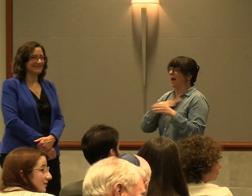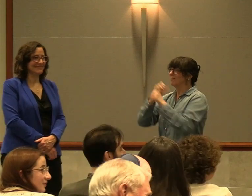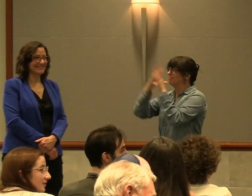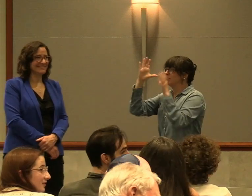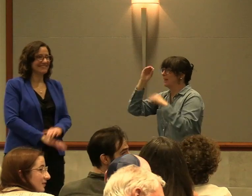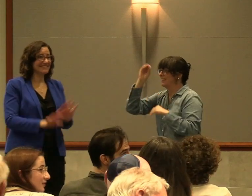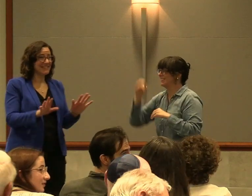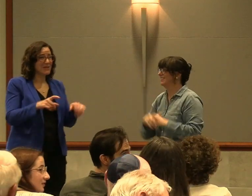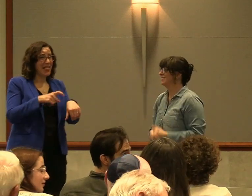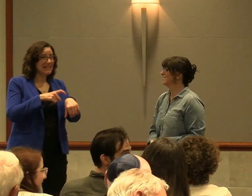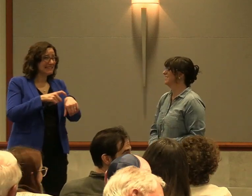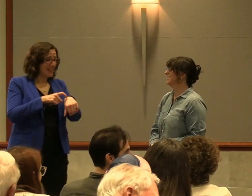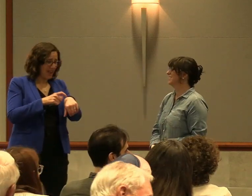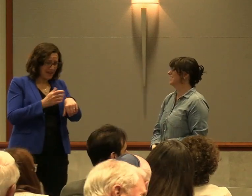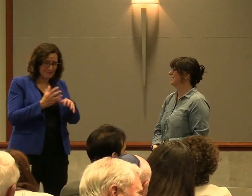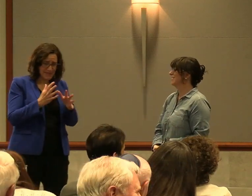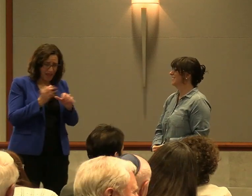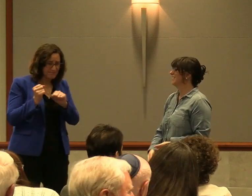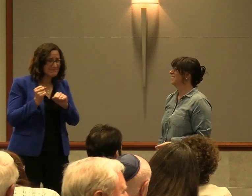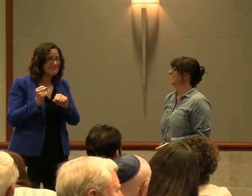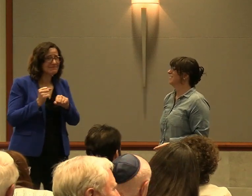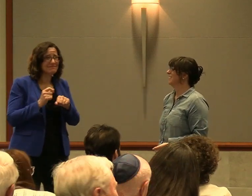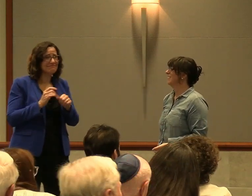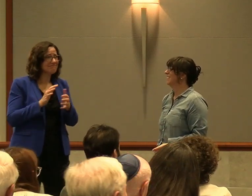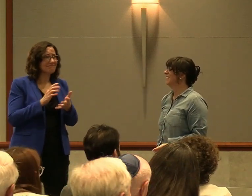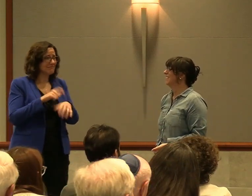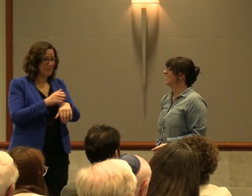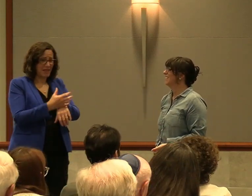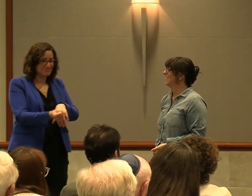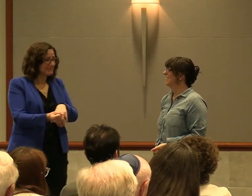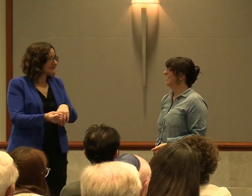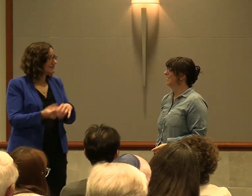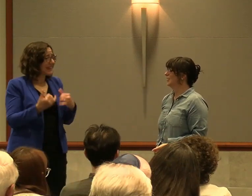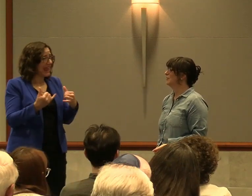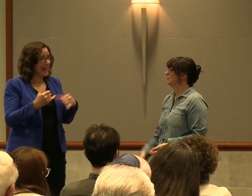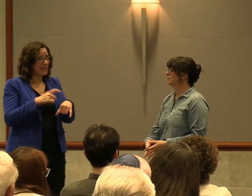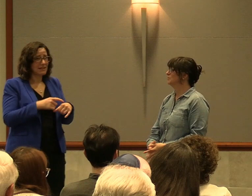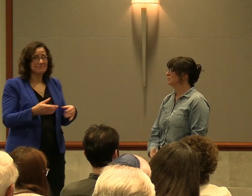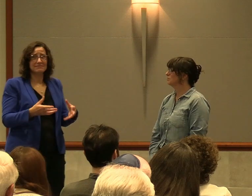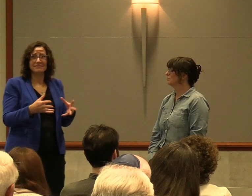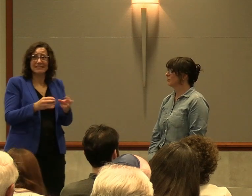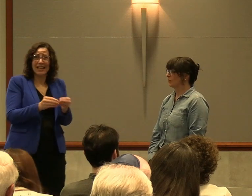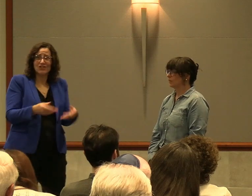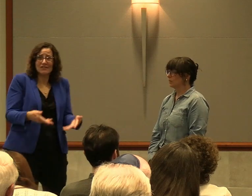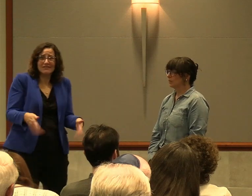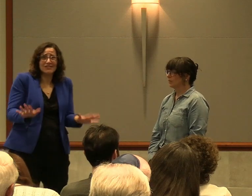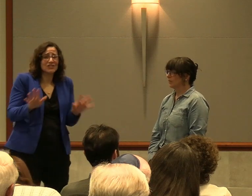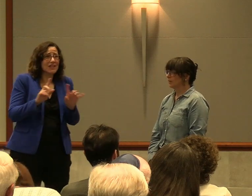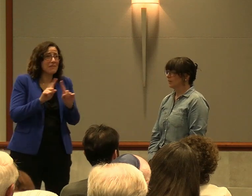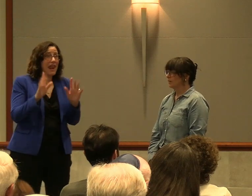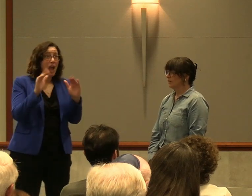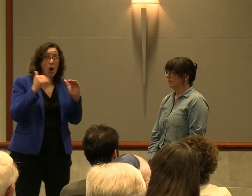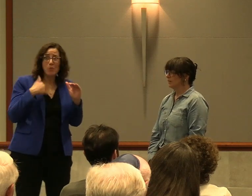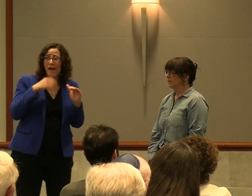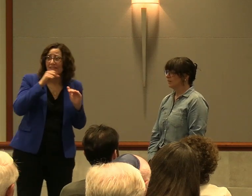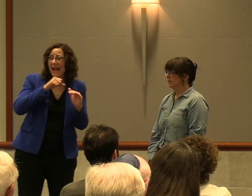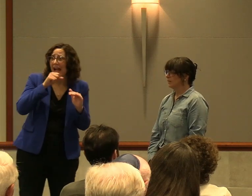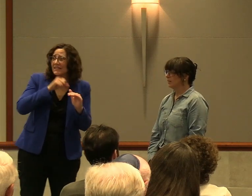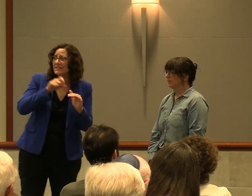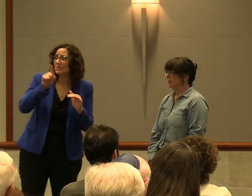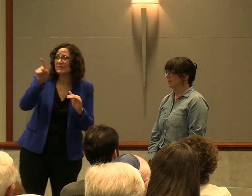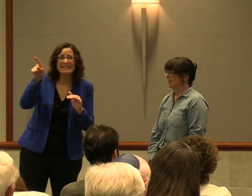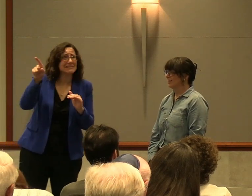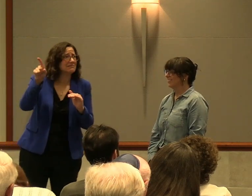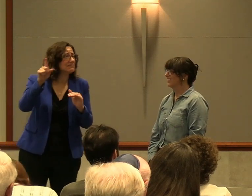The time has passed quickly, and we have come to the end of the session. I certainly hope we're having ice cream in